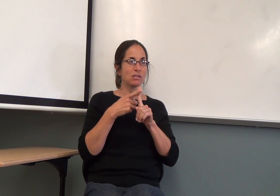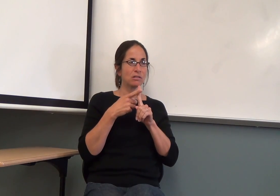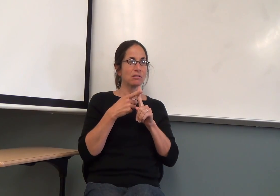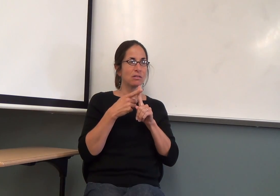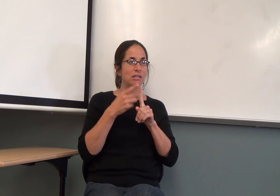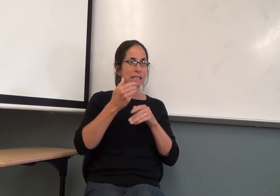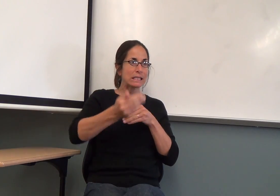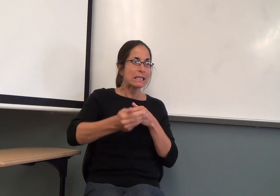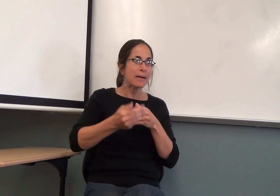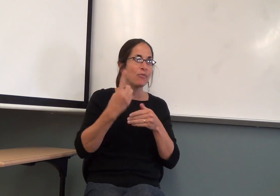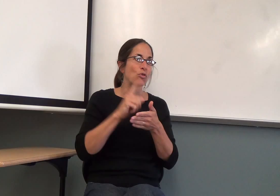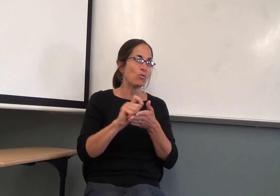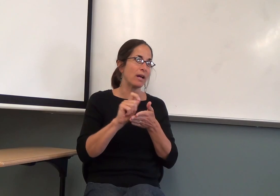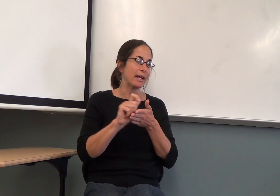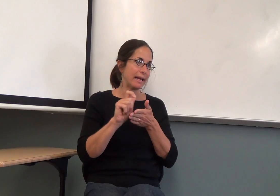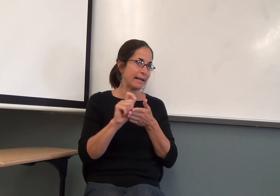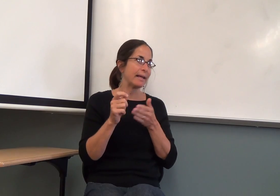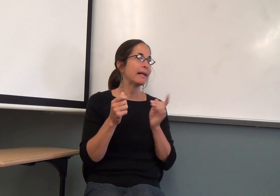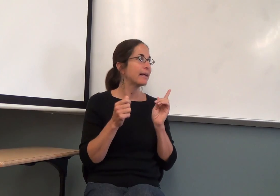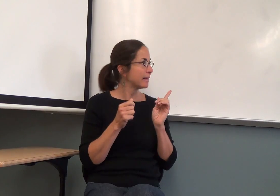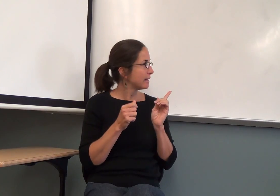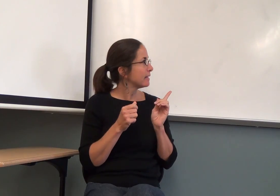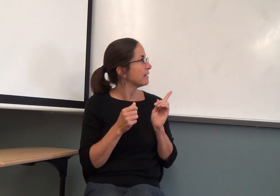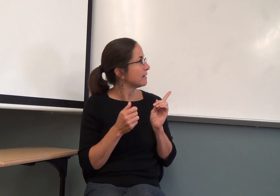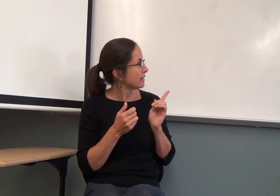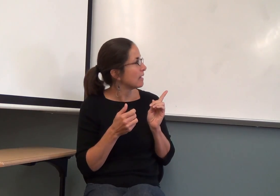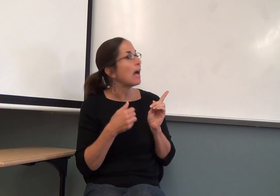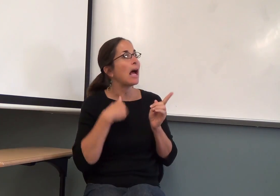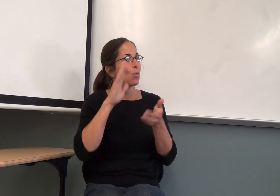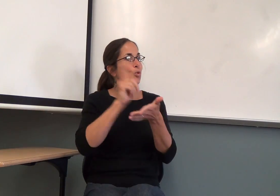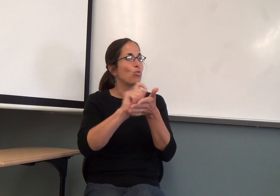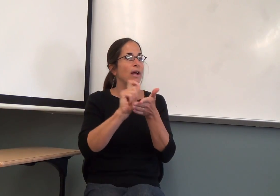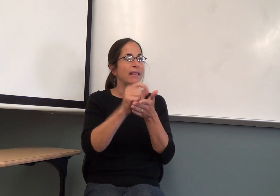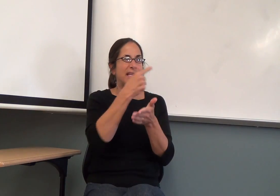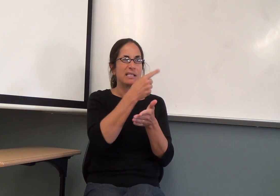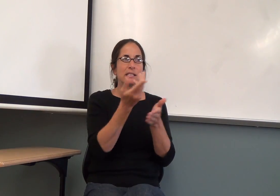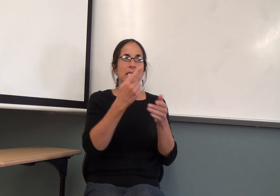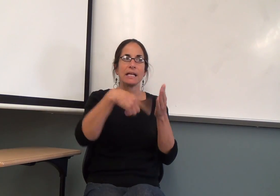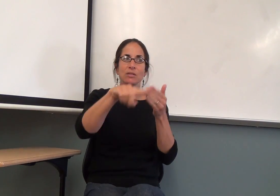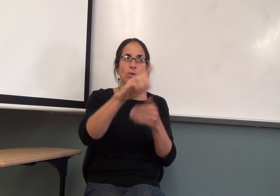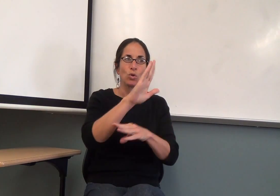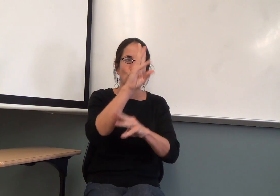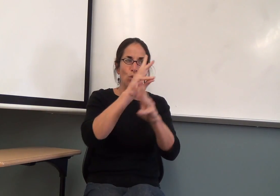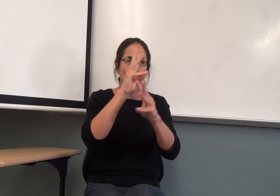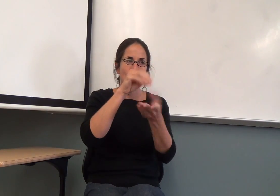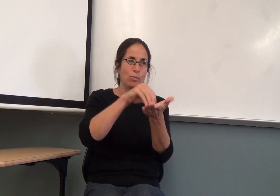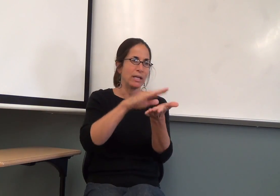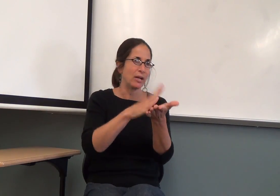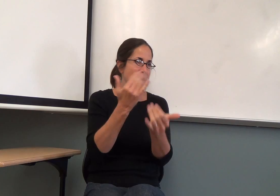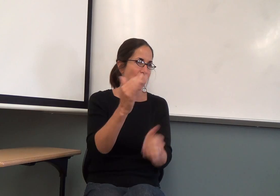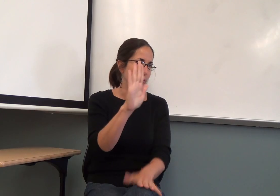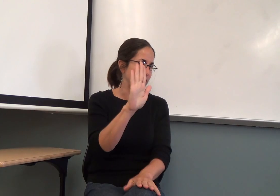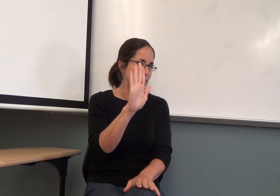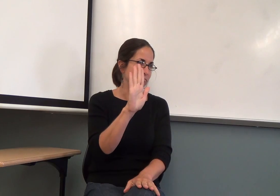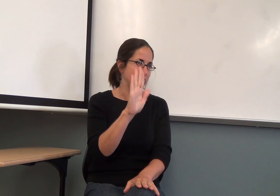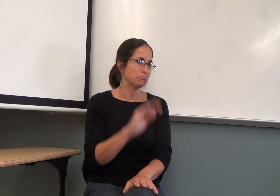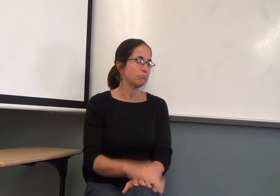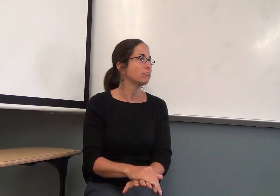don't get that far. And don't worry, I'm going to rewrite this again next week. Oh, okay. So you don't have to rewrite notes unless I tell you to. Okay,